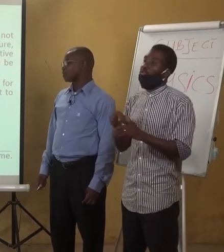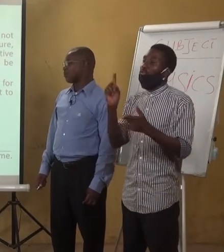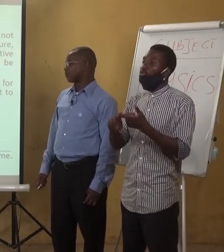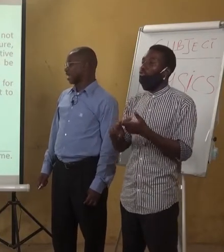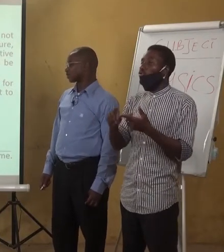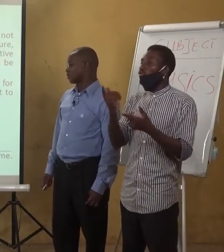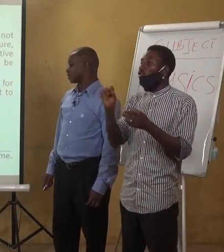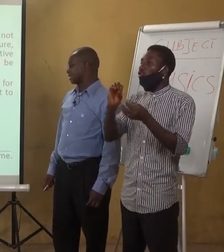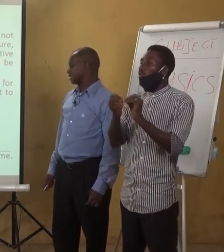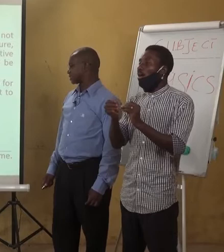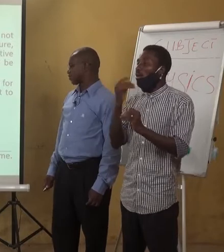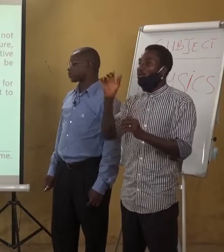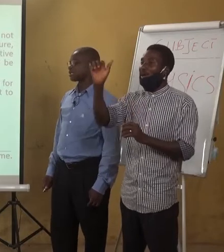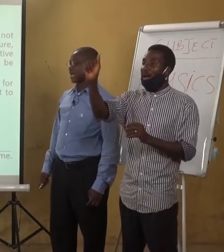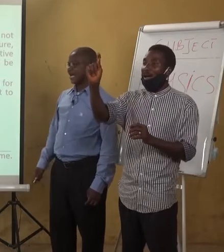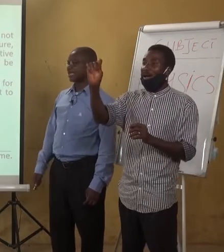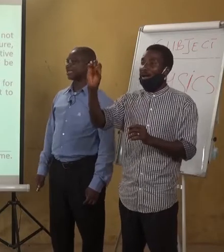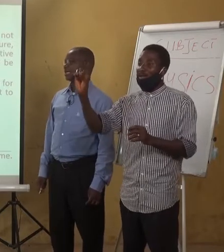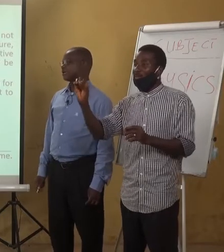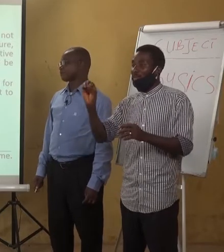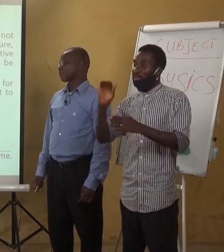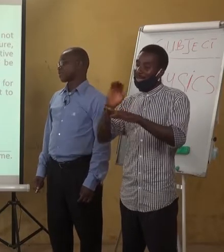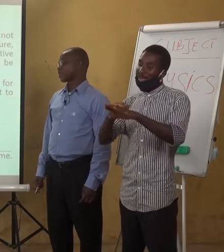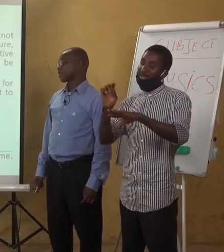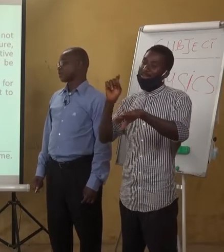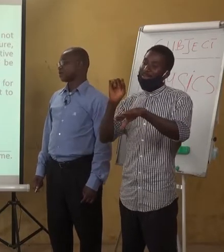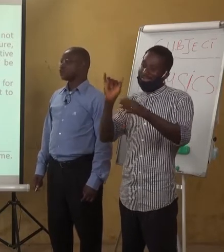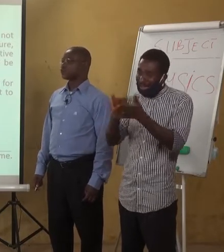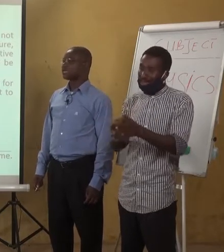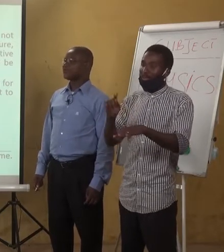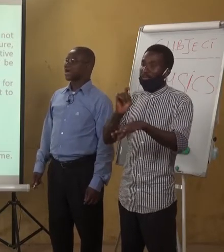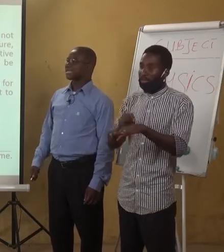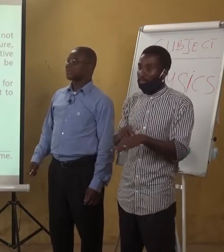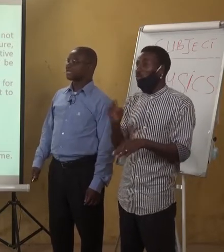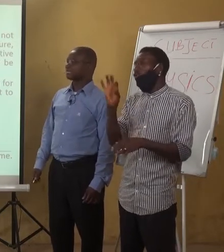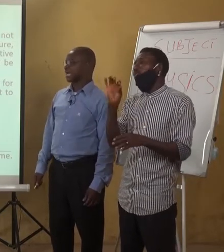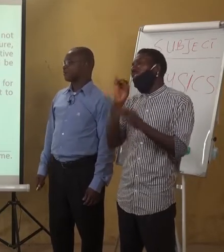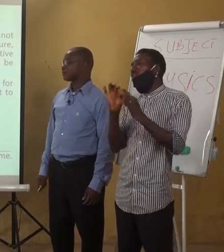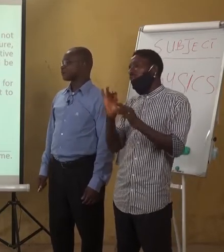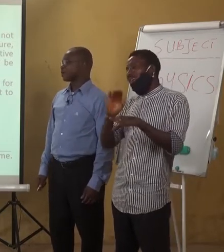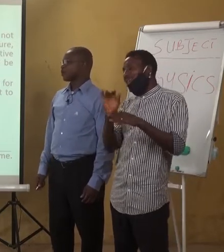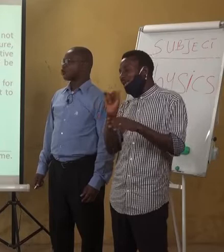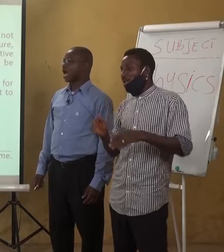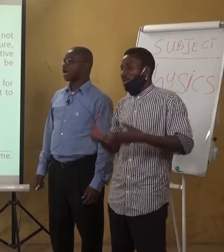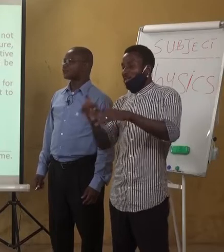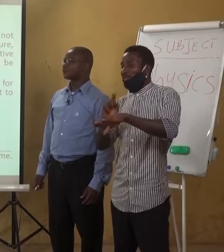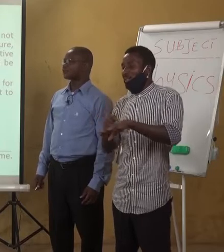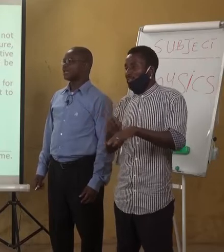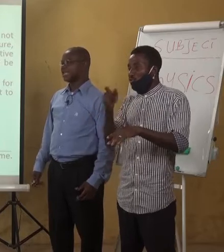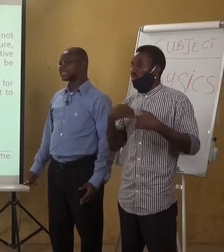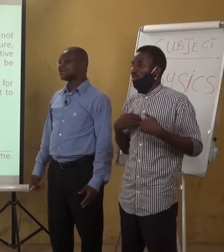to the number of atoms in the source at that time. So if at a given time you